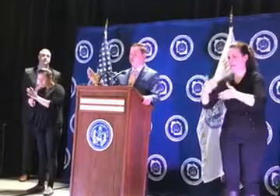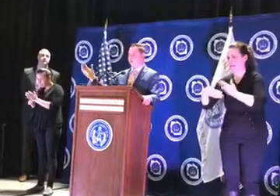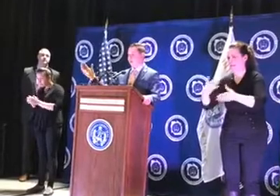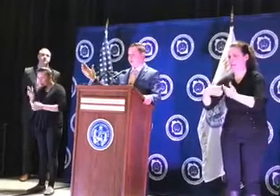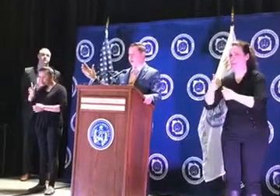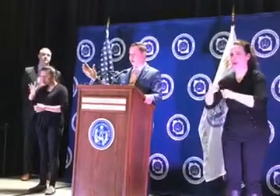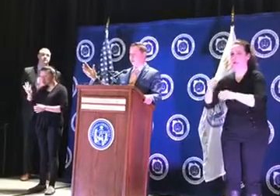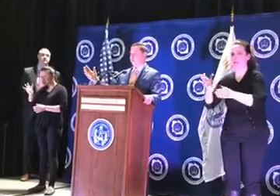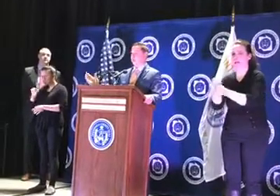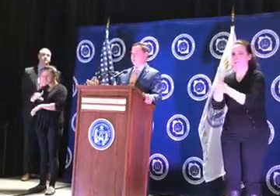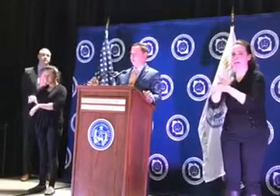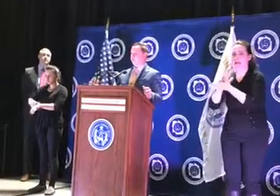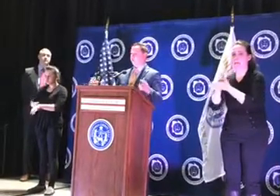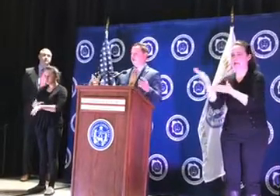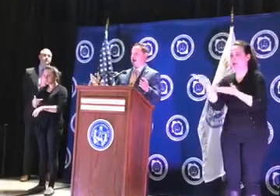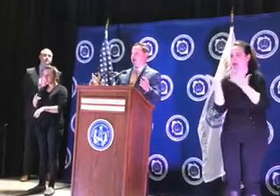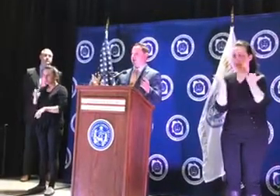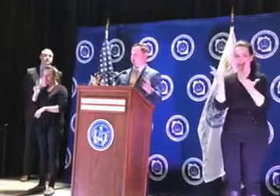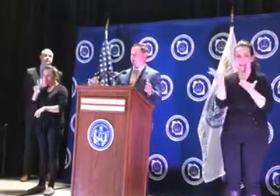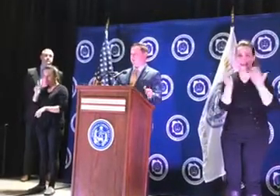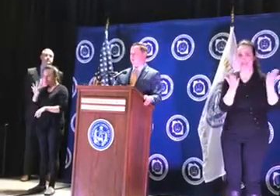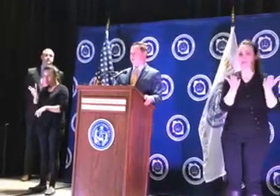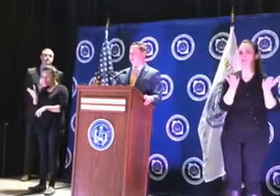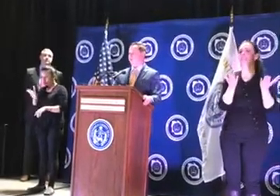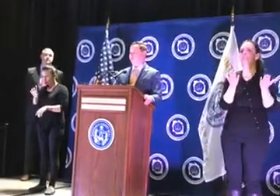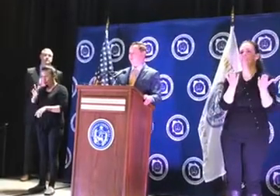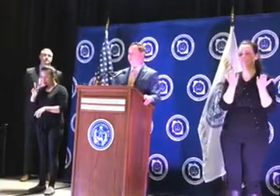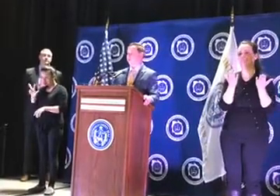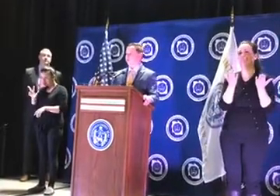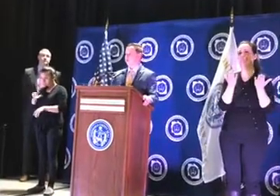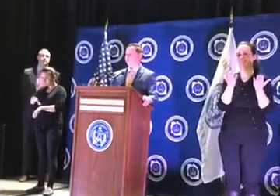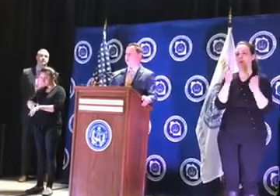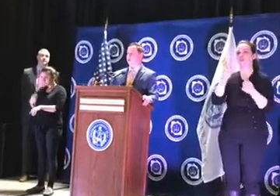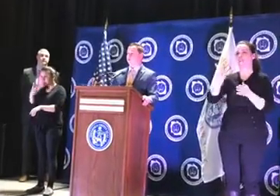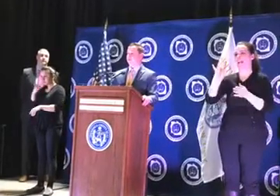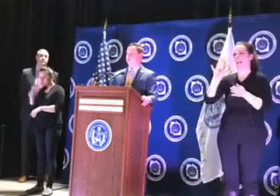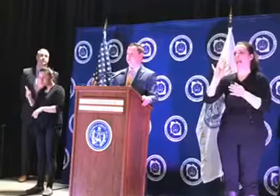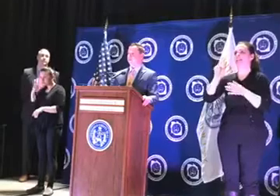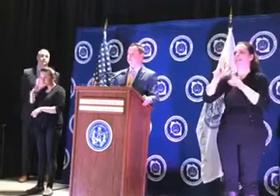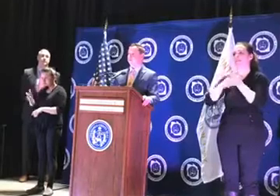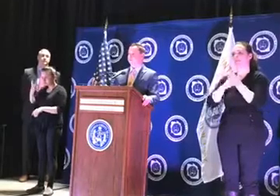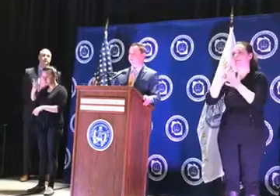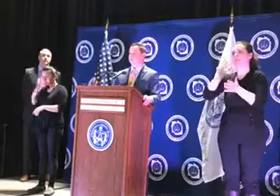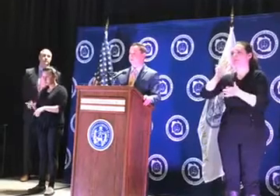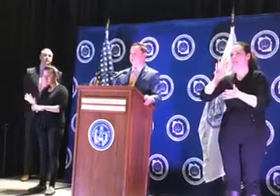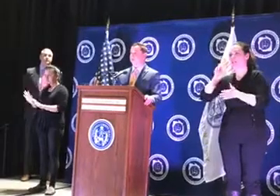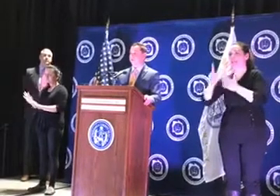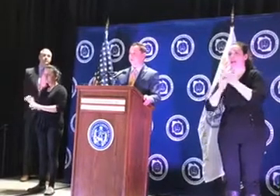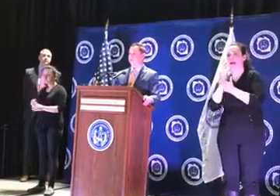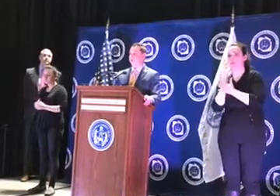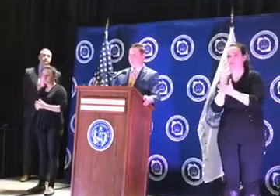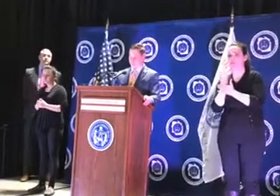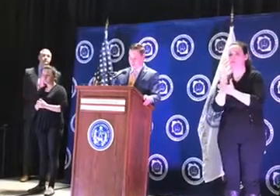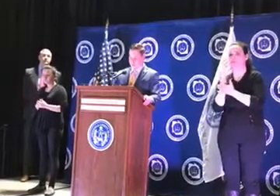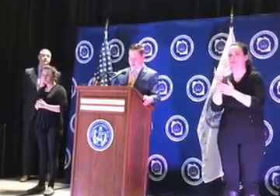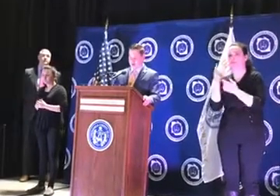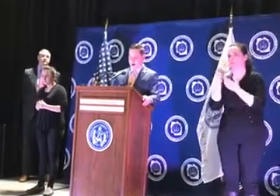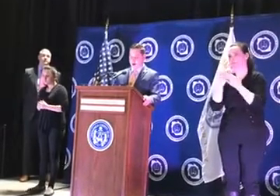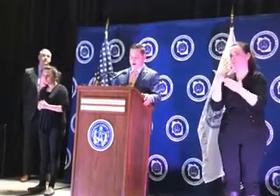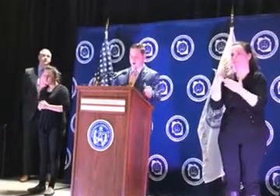hours, 36 hours. We give averages, okay? That doesn't mean that it's, written in